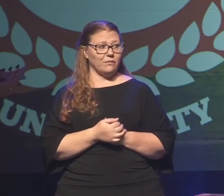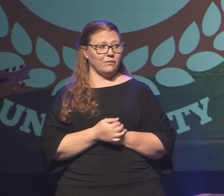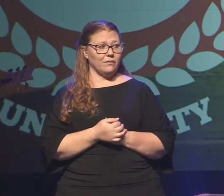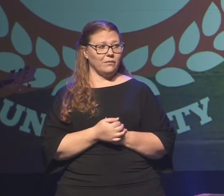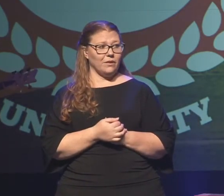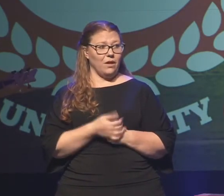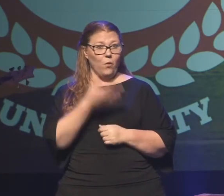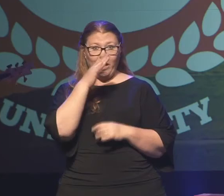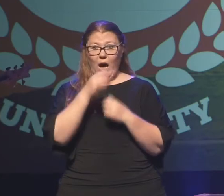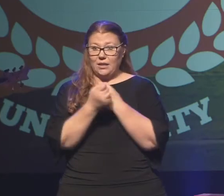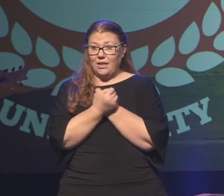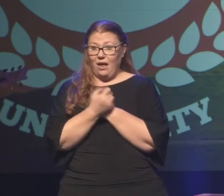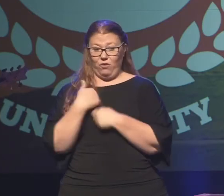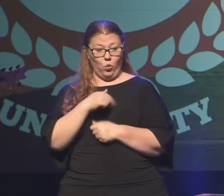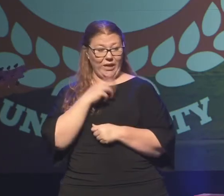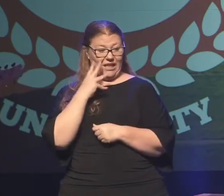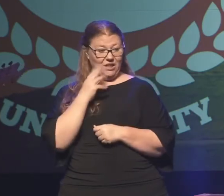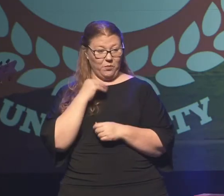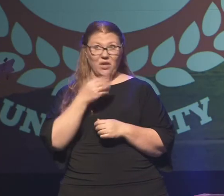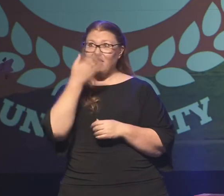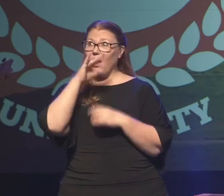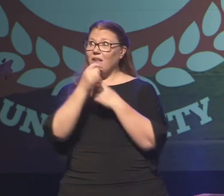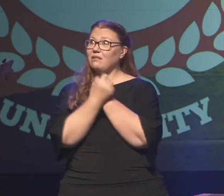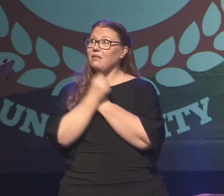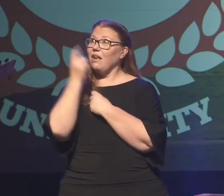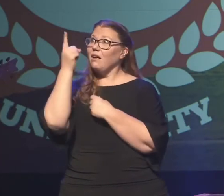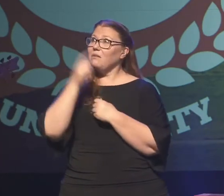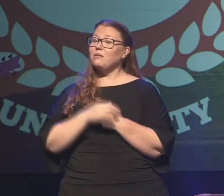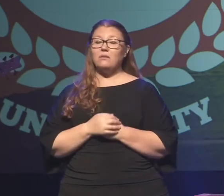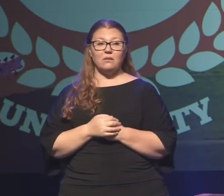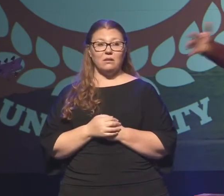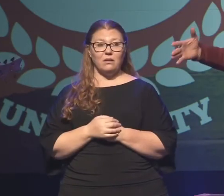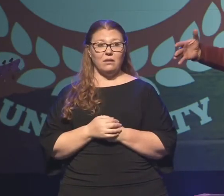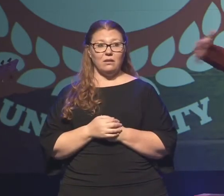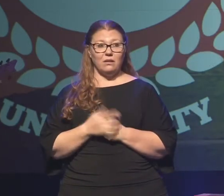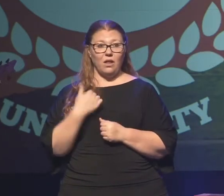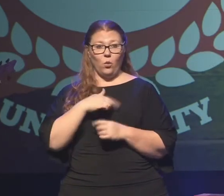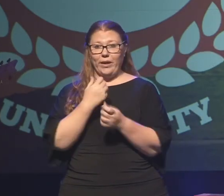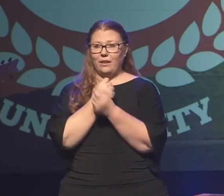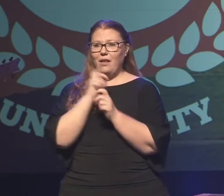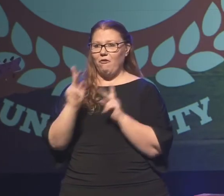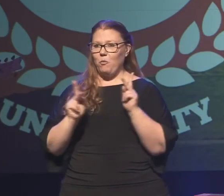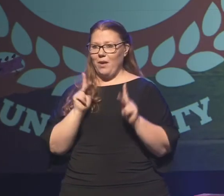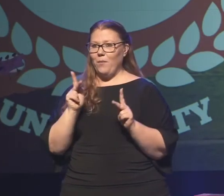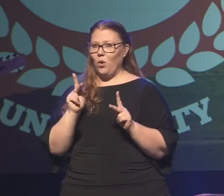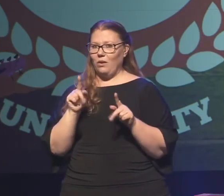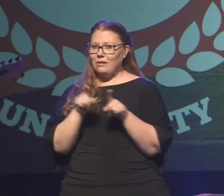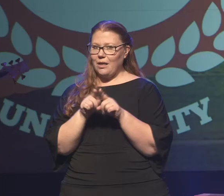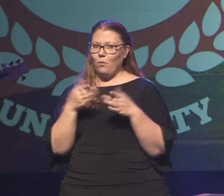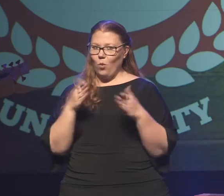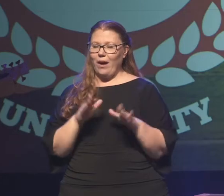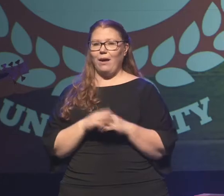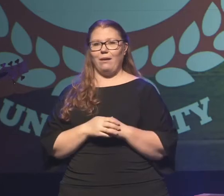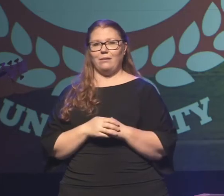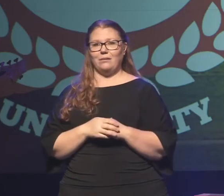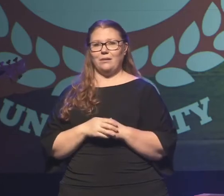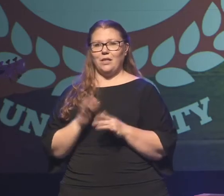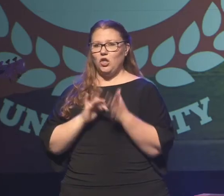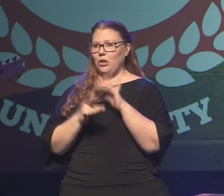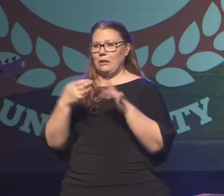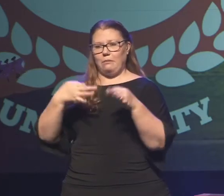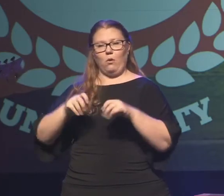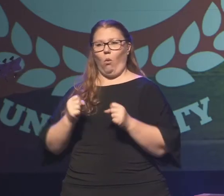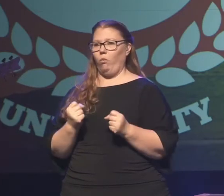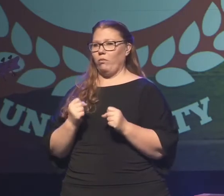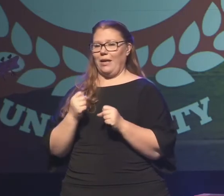That's what God's love. When we've been loved by God, then we can love people the way we've been loved. Jesus tells all kinds of stories about